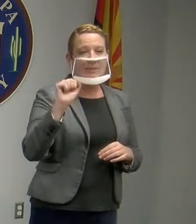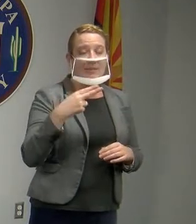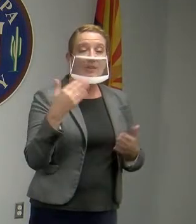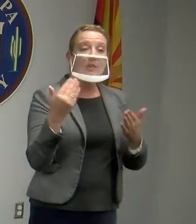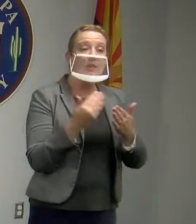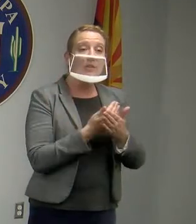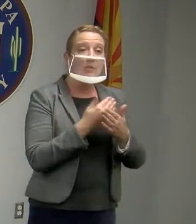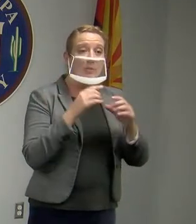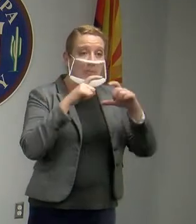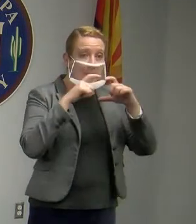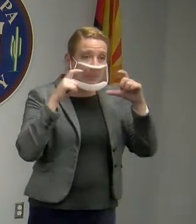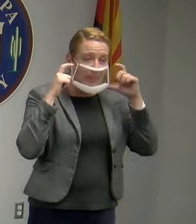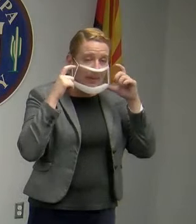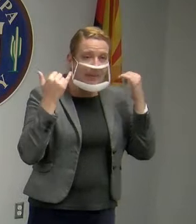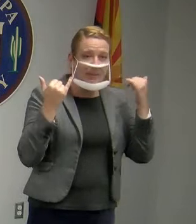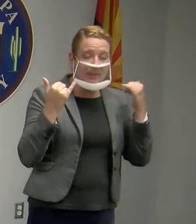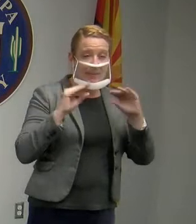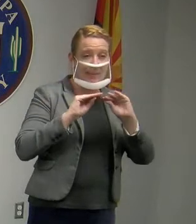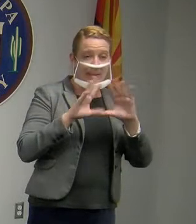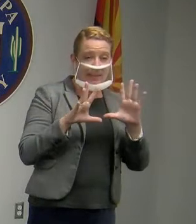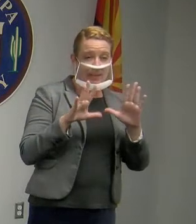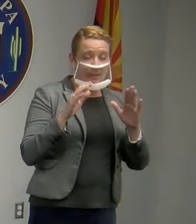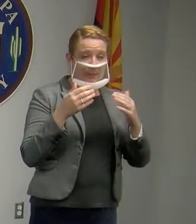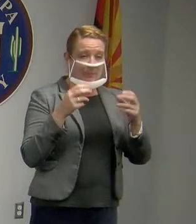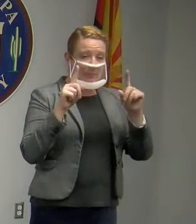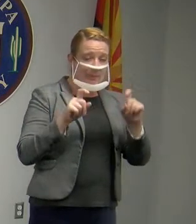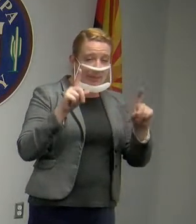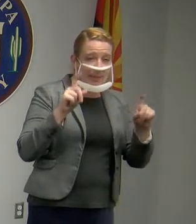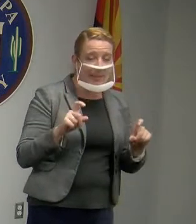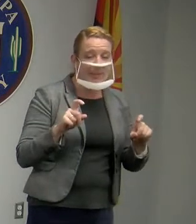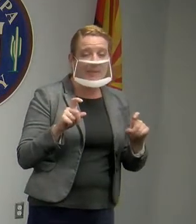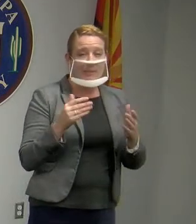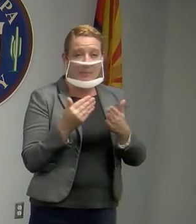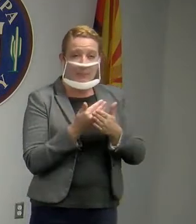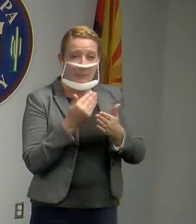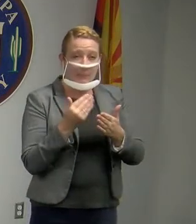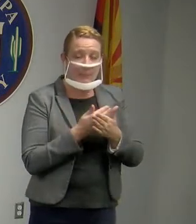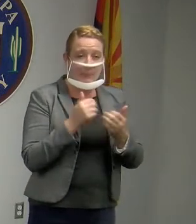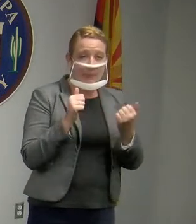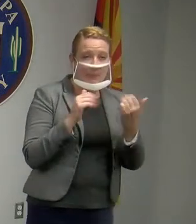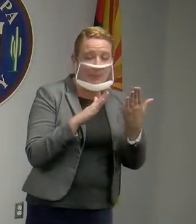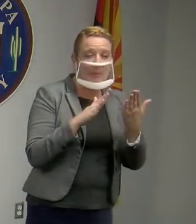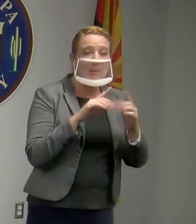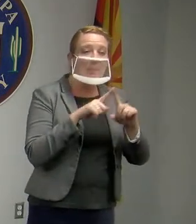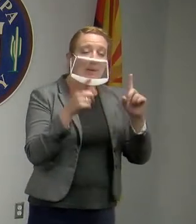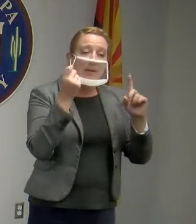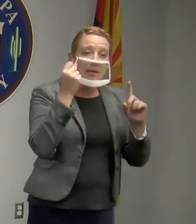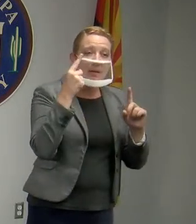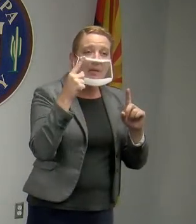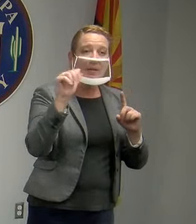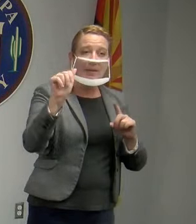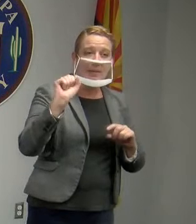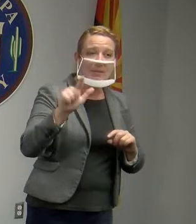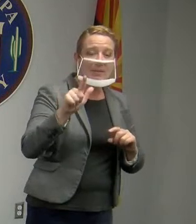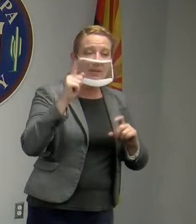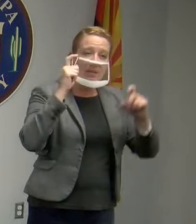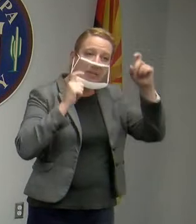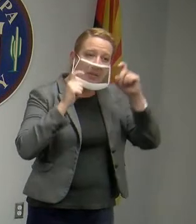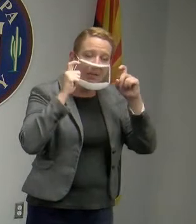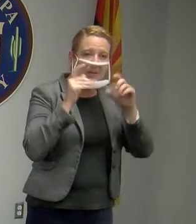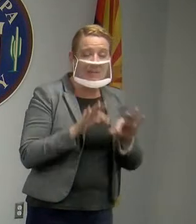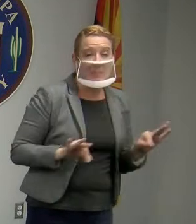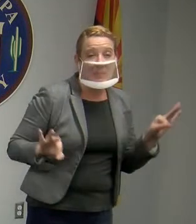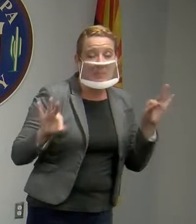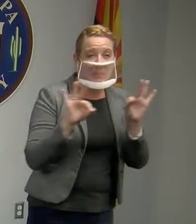mask on today, and we're trying out this newer mask. But facial expression is very important for grammar when it comes to American